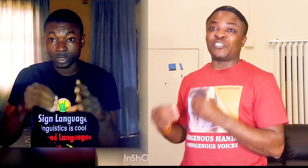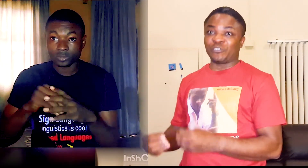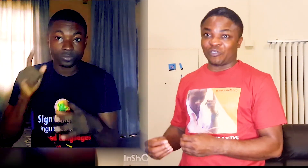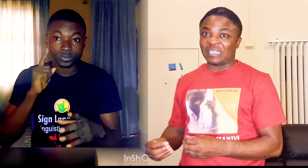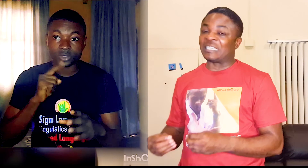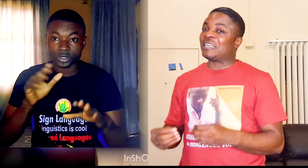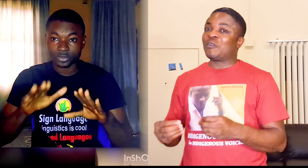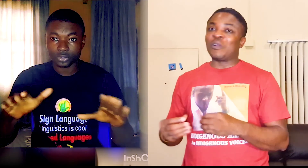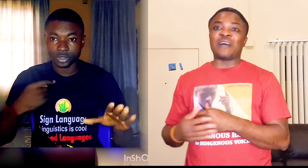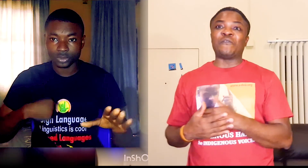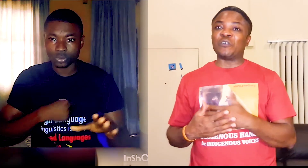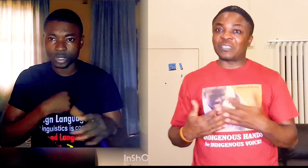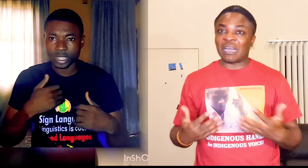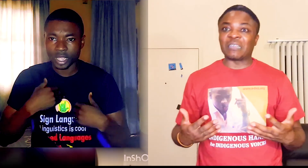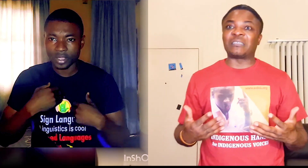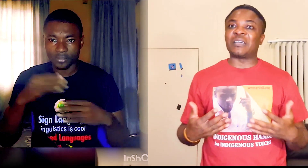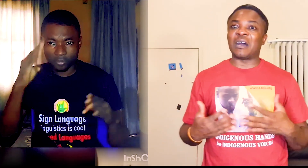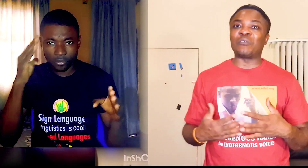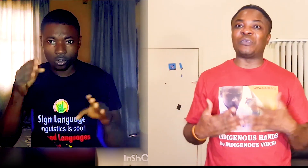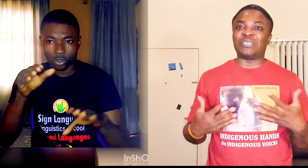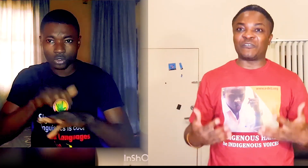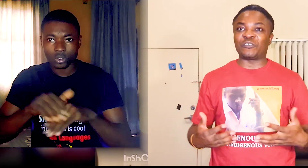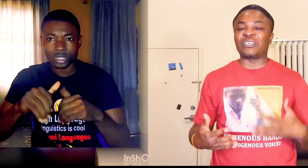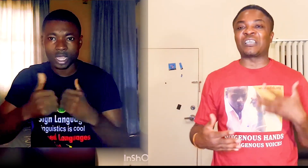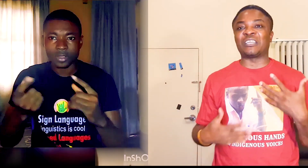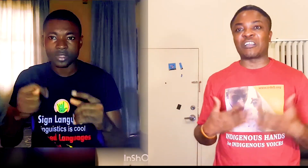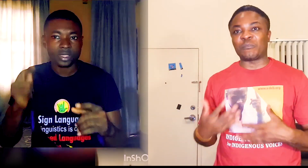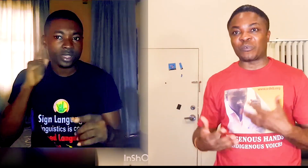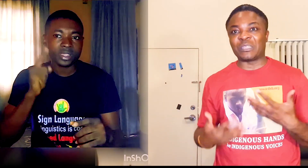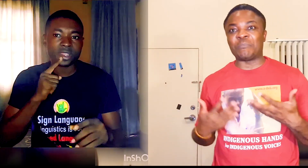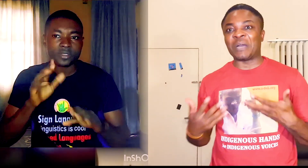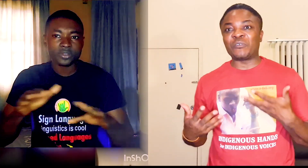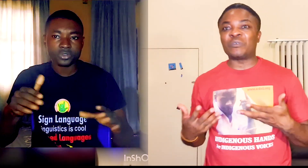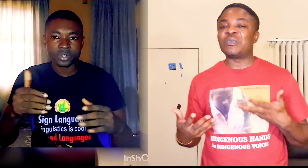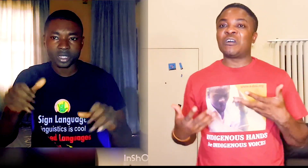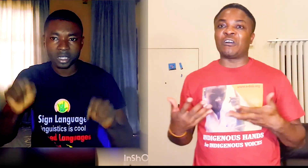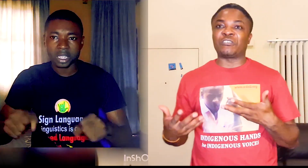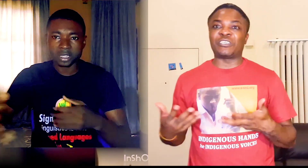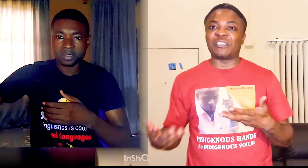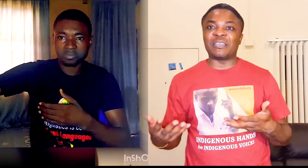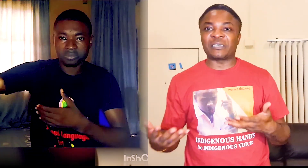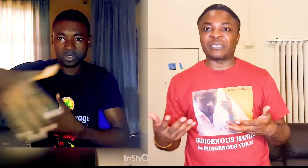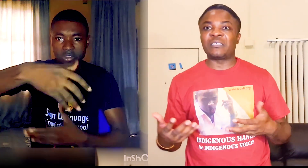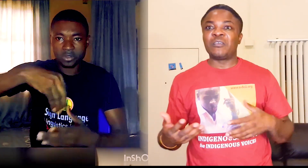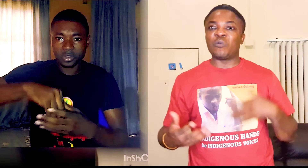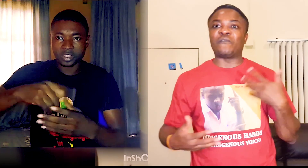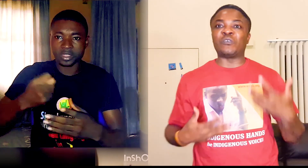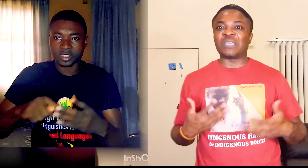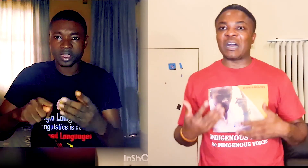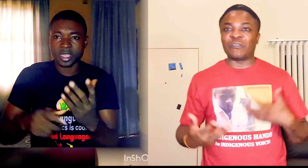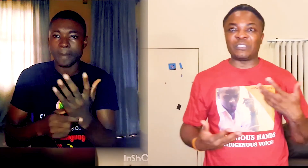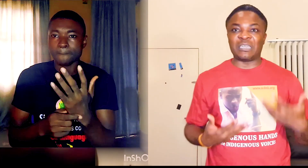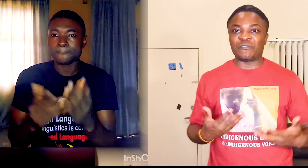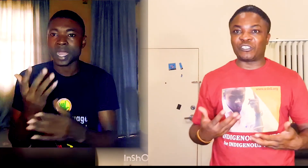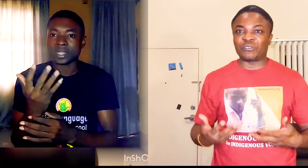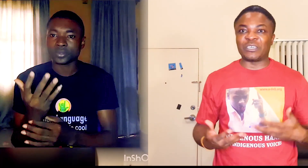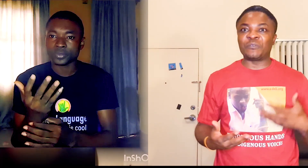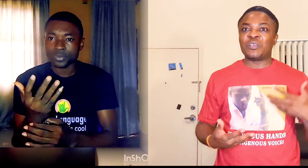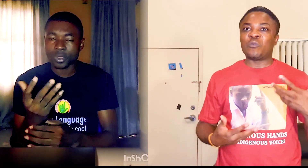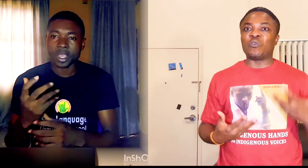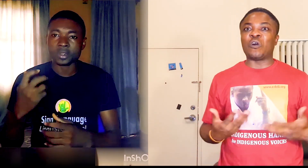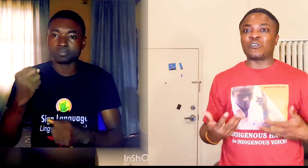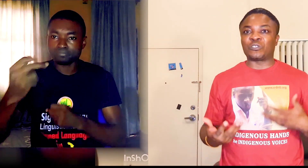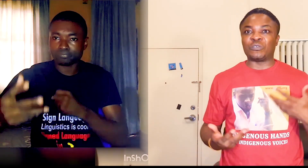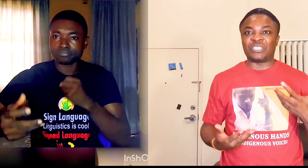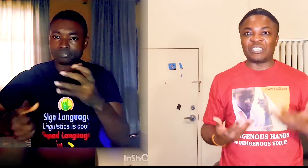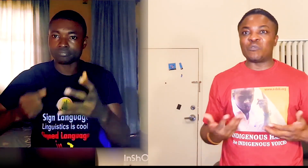deaf children. We have looked at how the deaf children can incorporate the manual articulators. We have looked at how the deaf